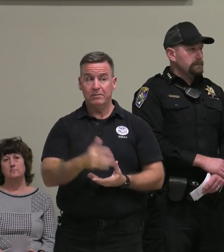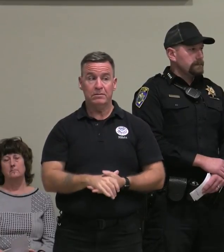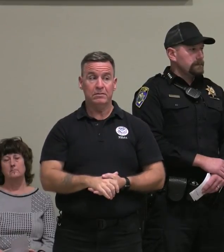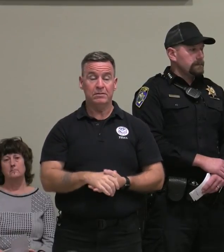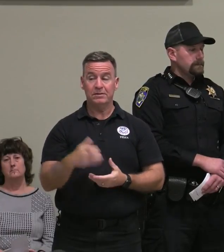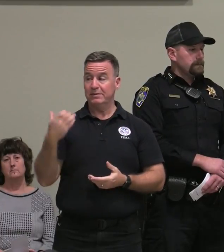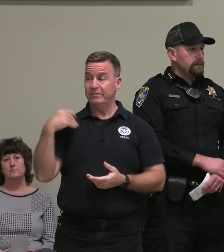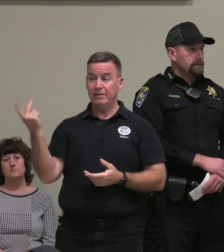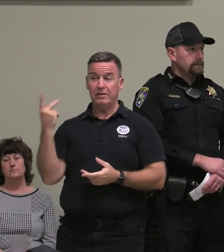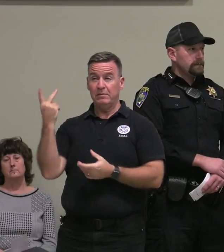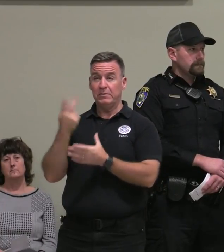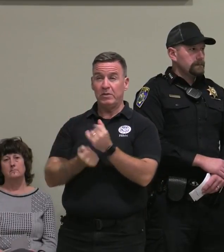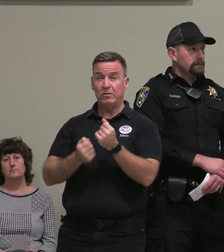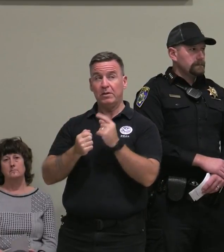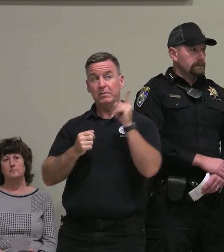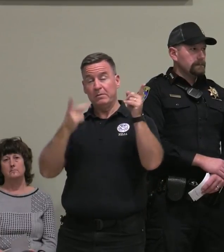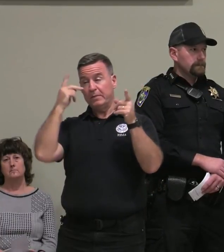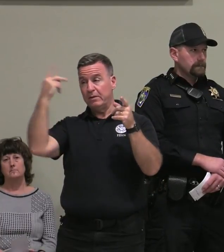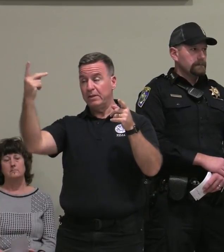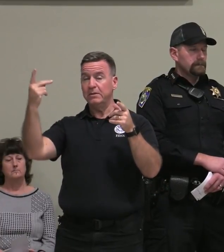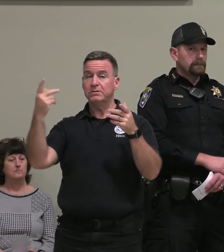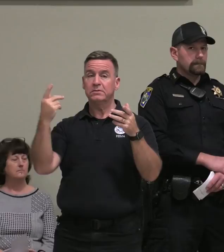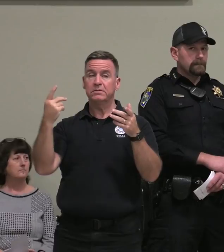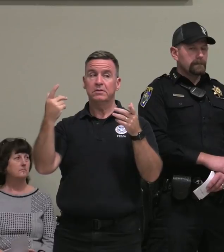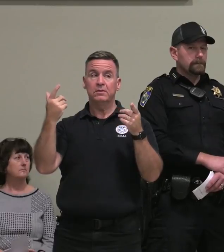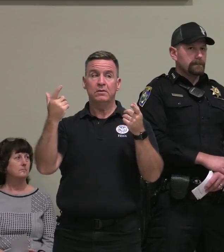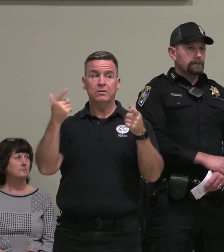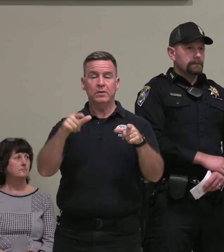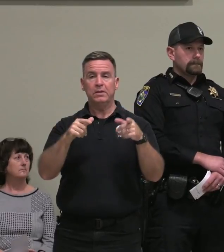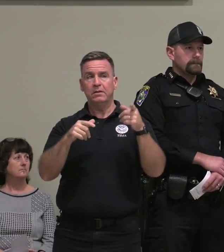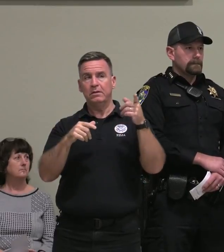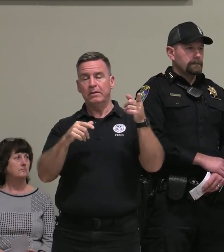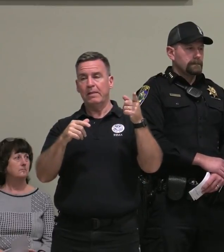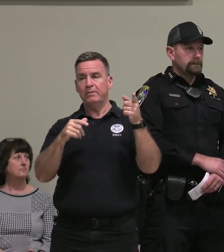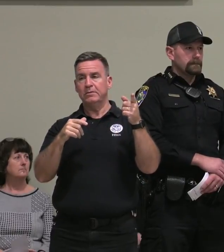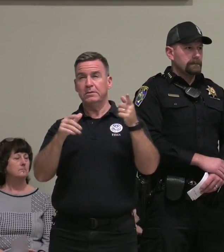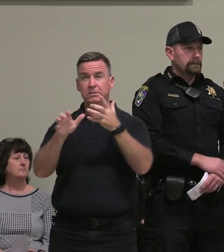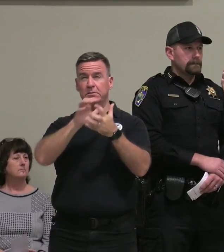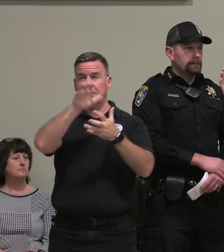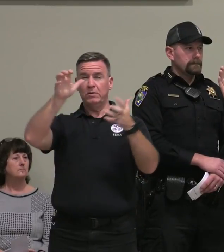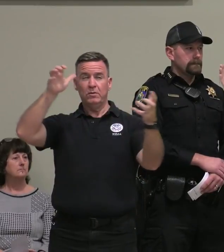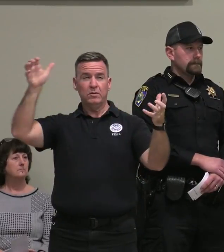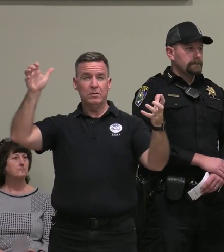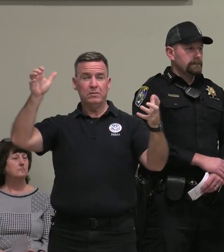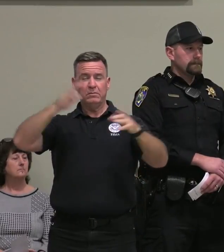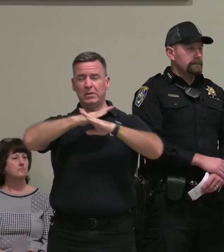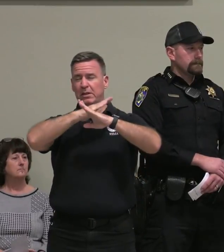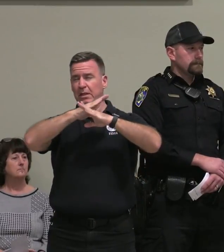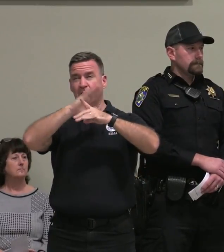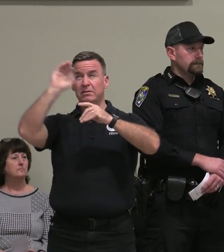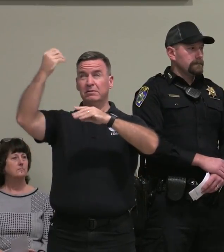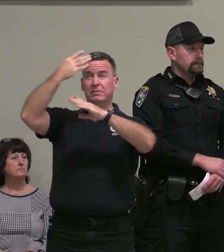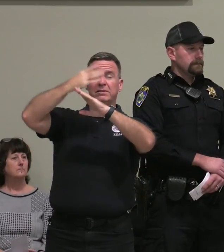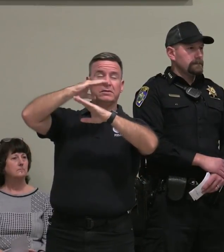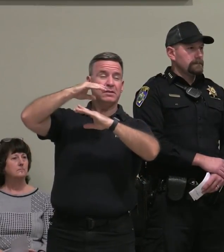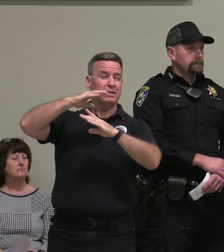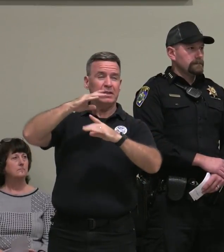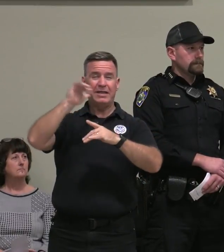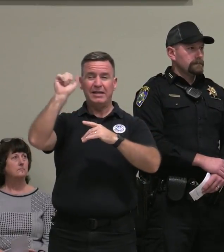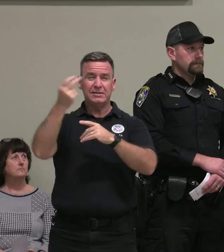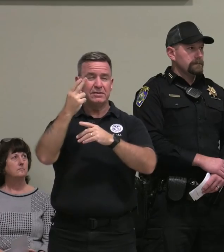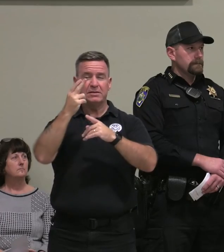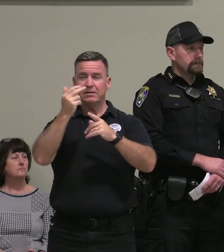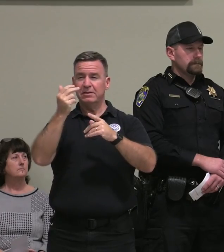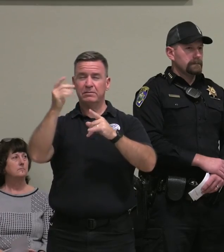the chief and I were both up in paradise when it, when, when the smoke blocked out the sun and ash